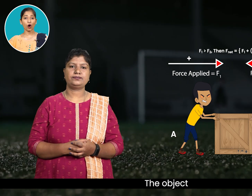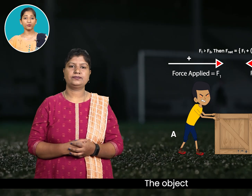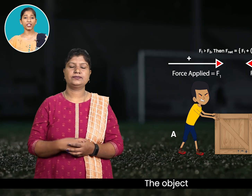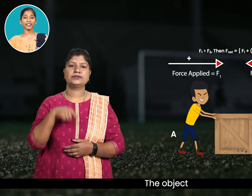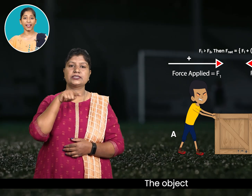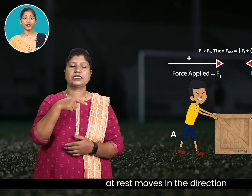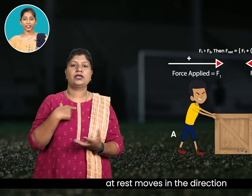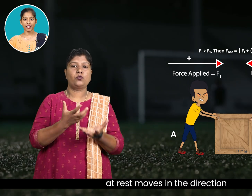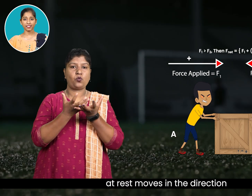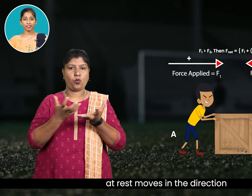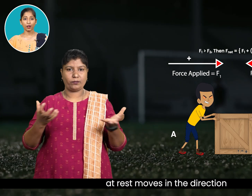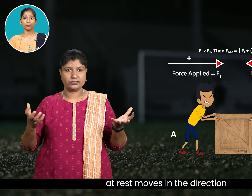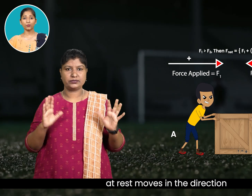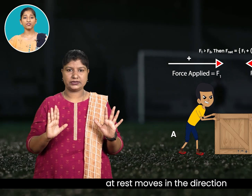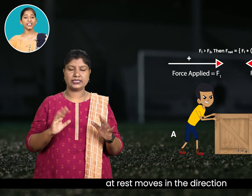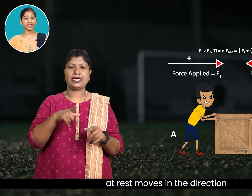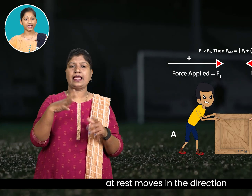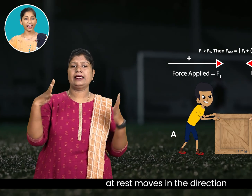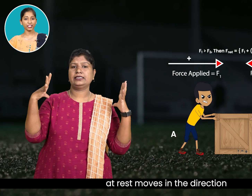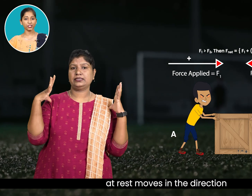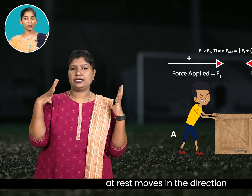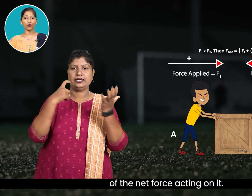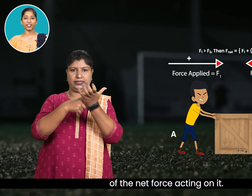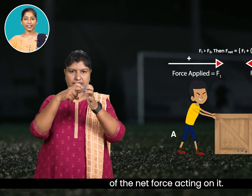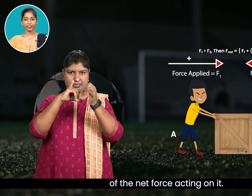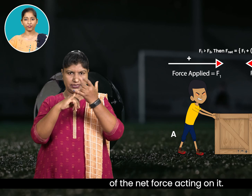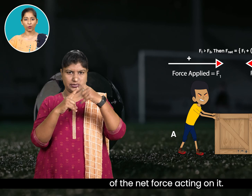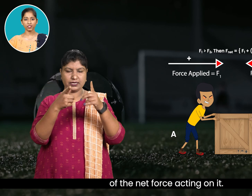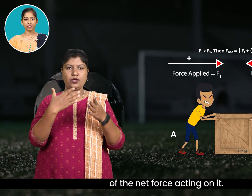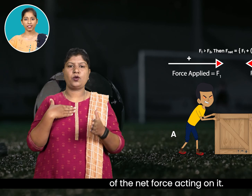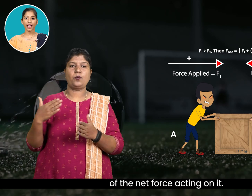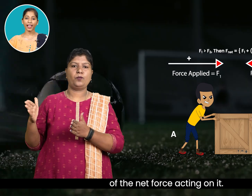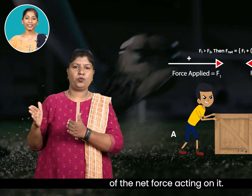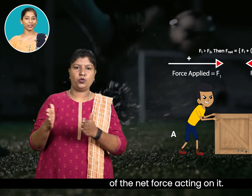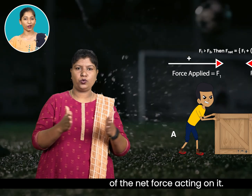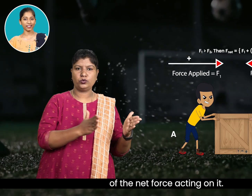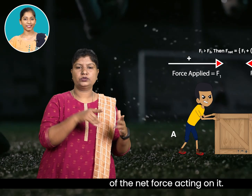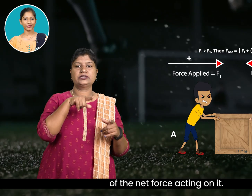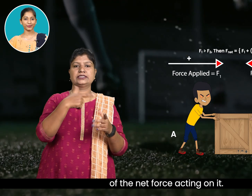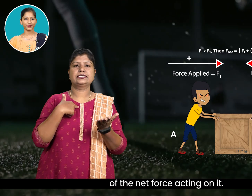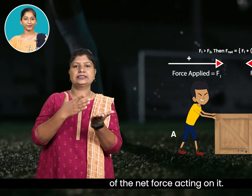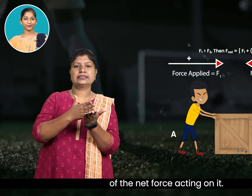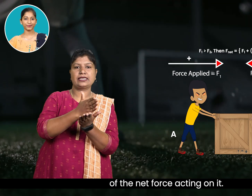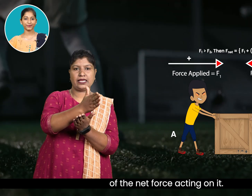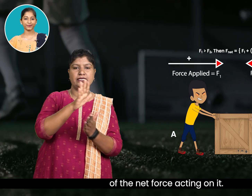The object at rest moves in the direction of the net force acting on it.